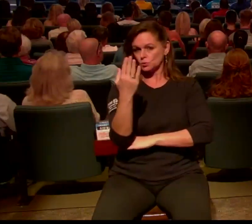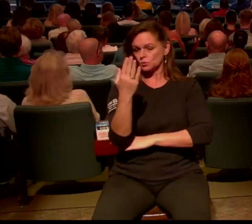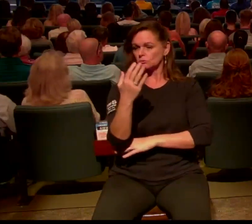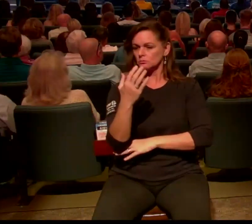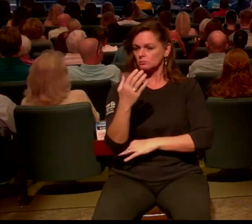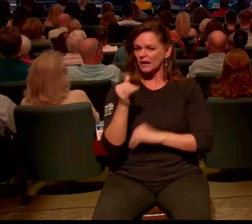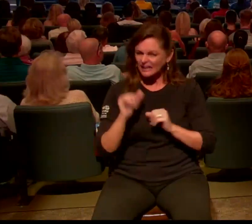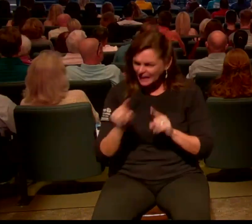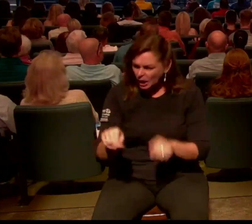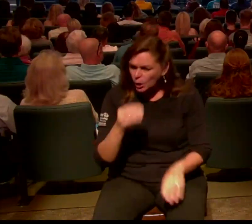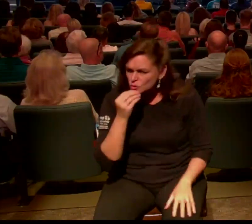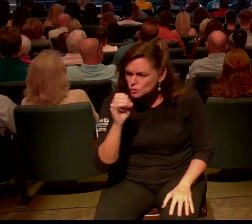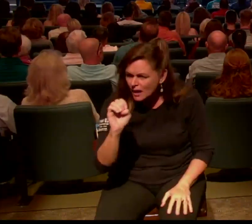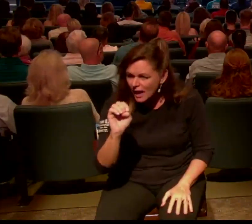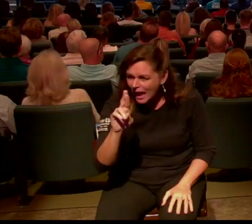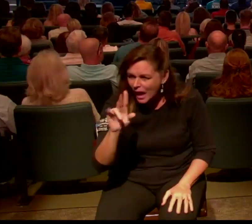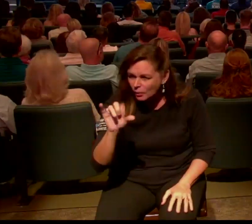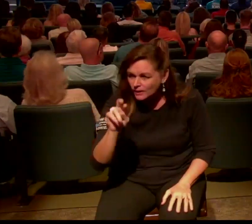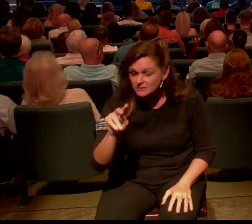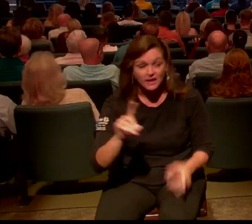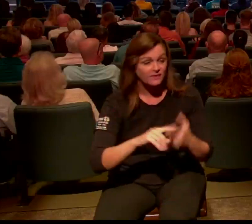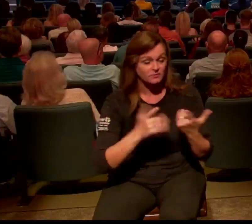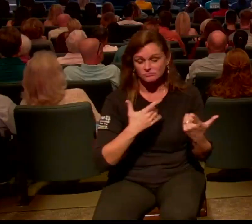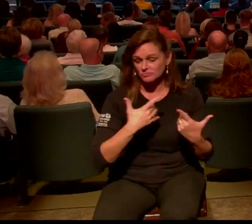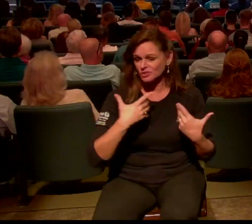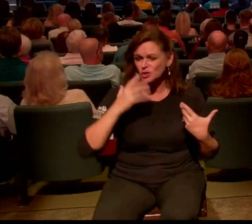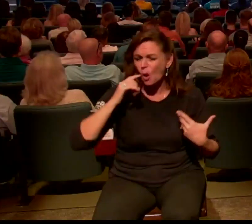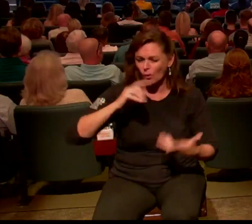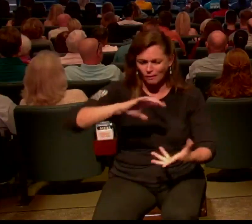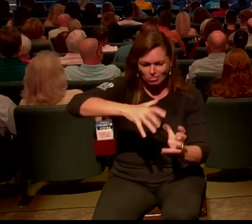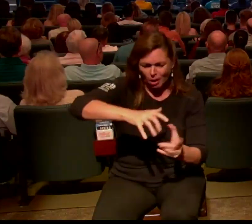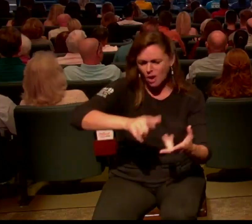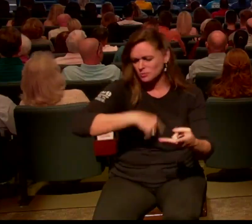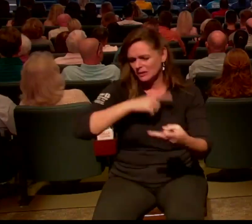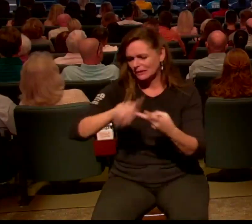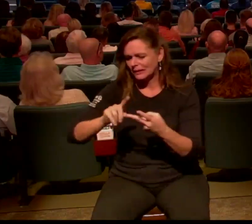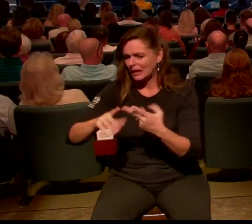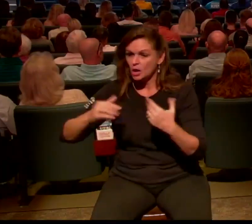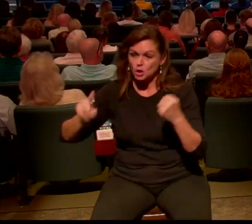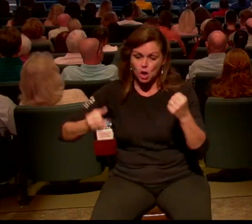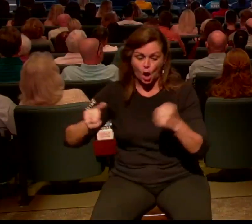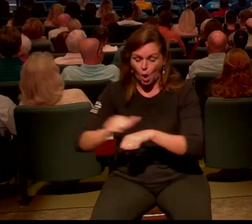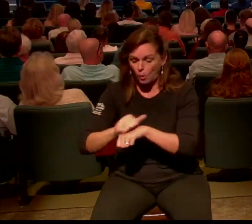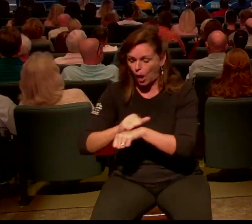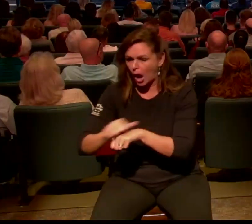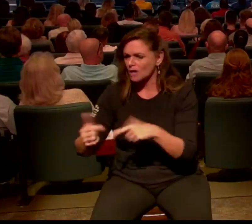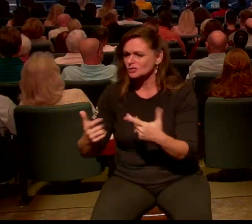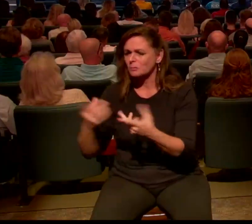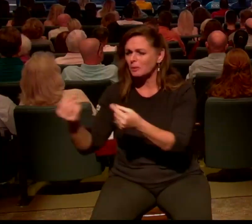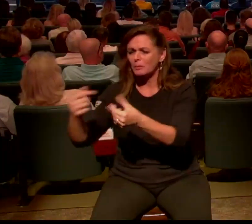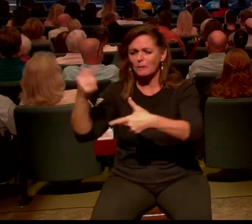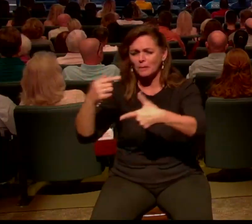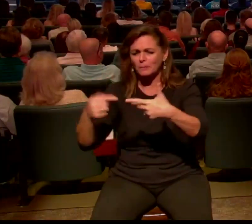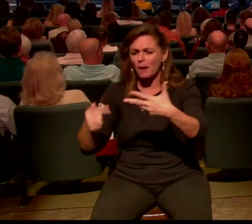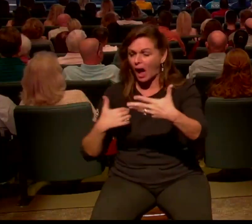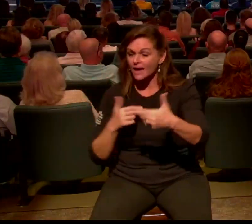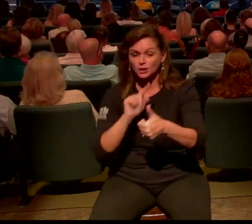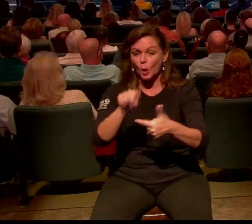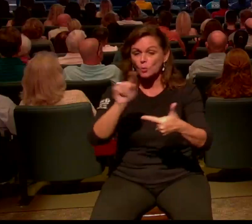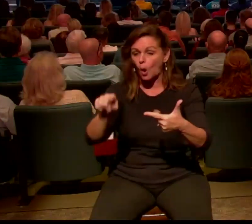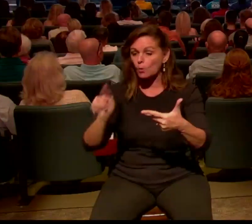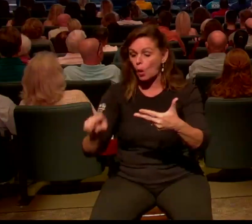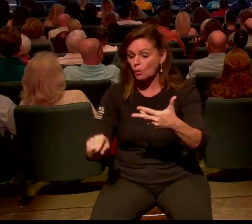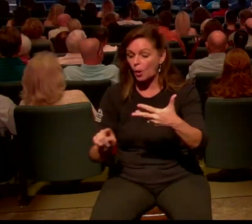for you? I mean, like if you have dry cleaning, if you just leave everything, if you want to get the car washed. And he said, and he went through a whole list. He said, I'll just do them